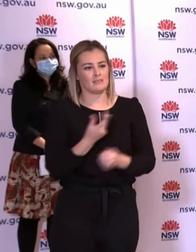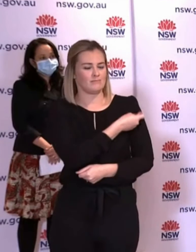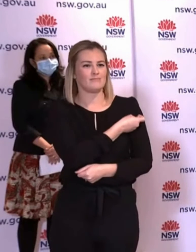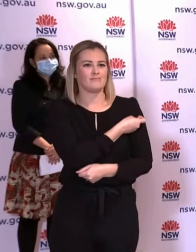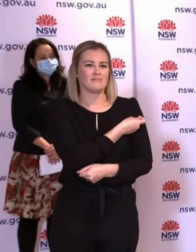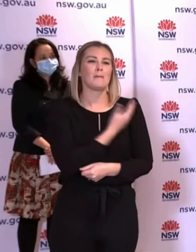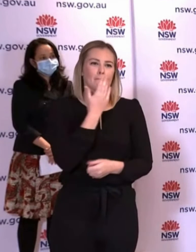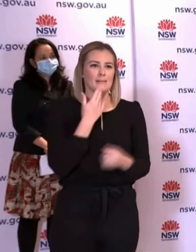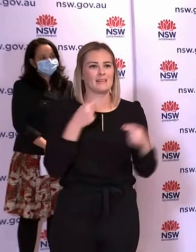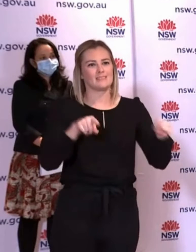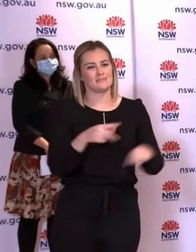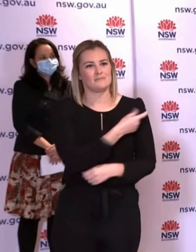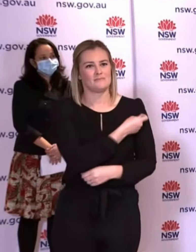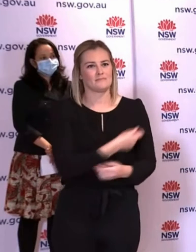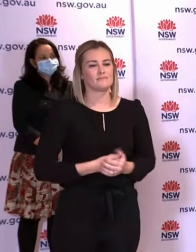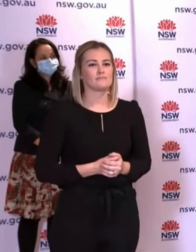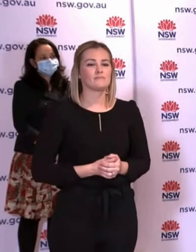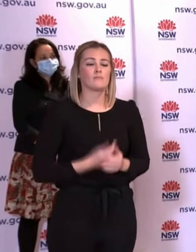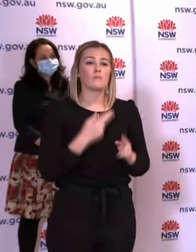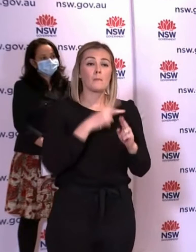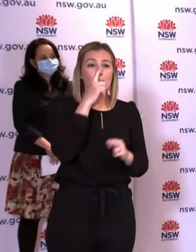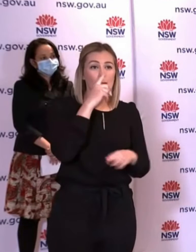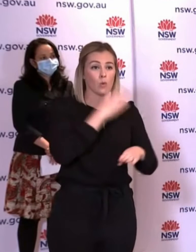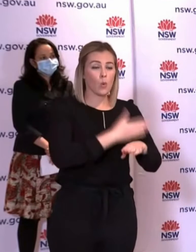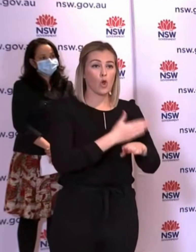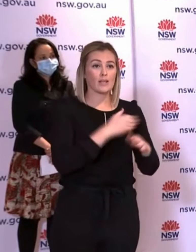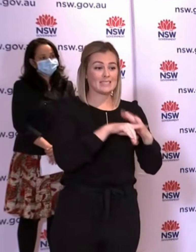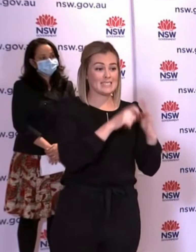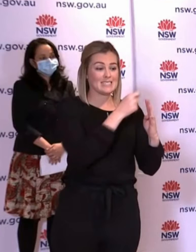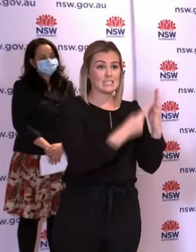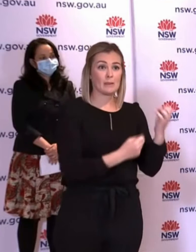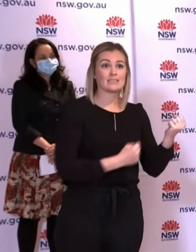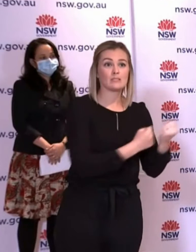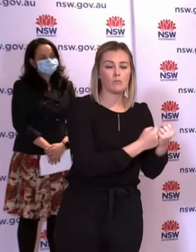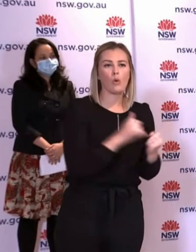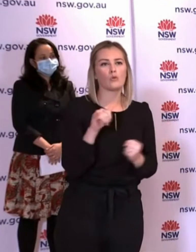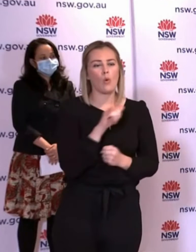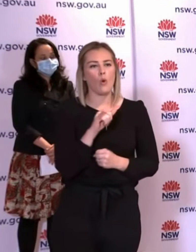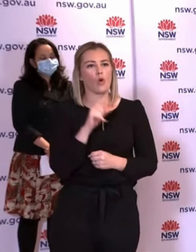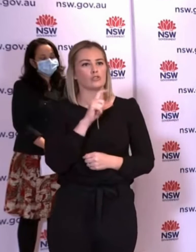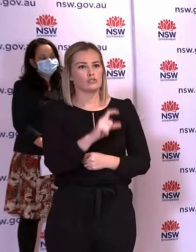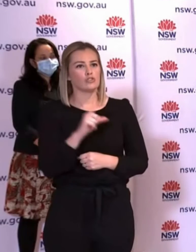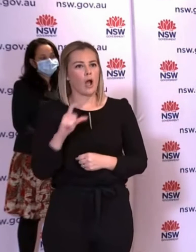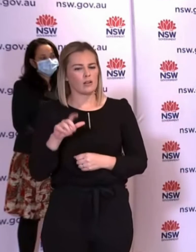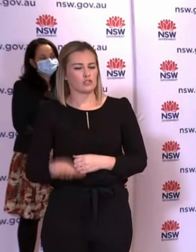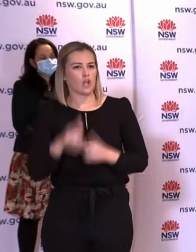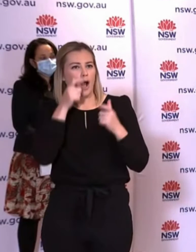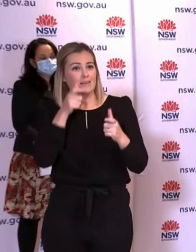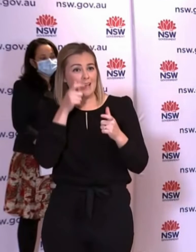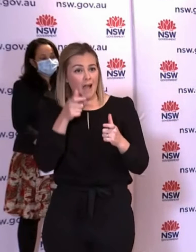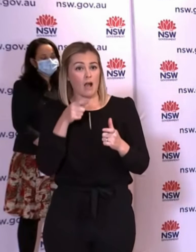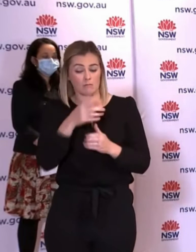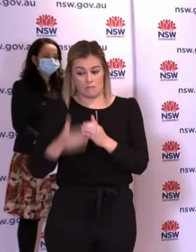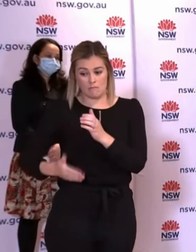For those disability and childcare workers who are required to have had a vaccine by the 30th of August, we